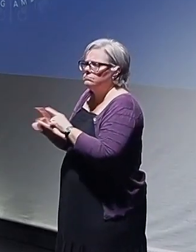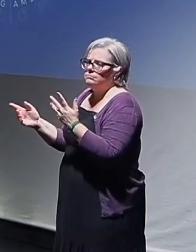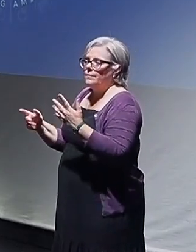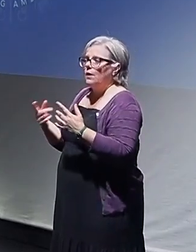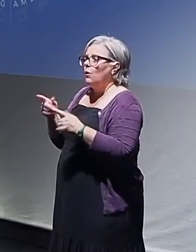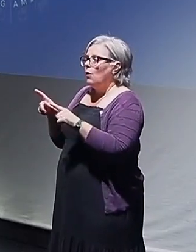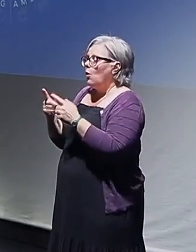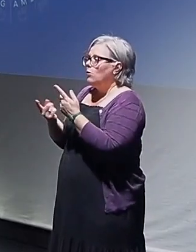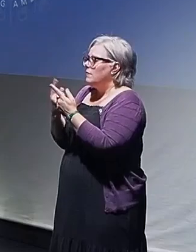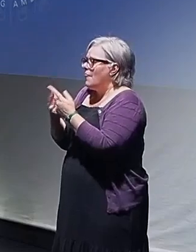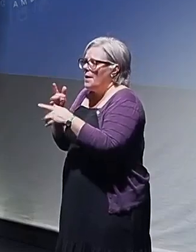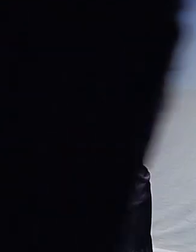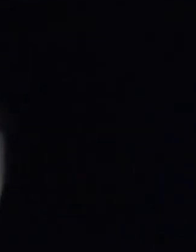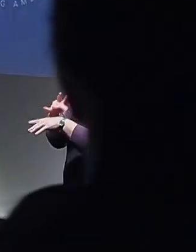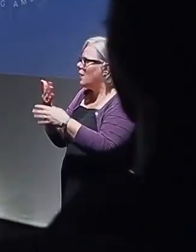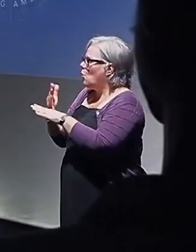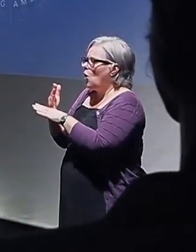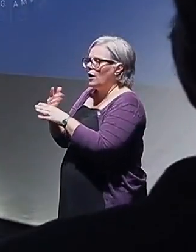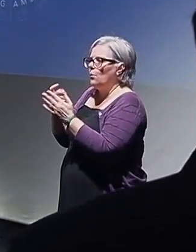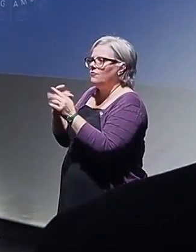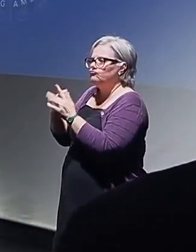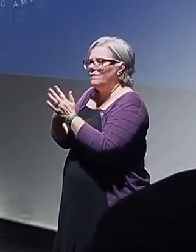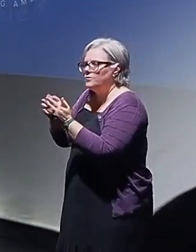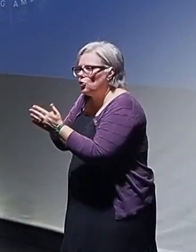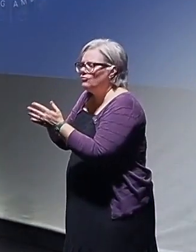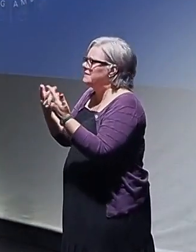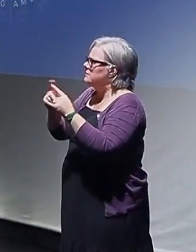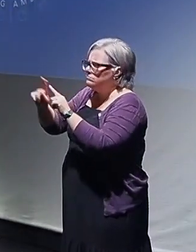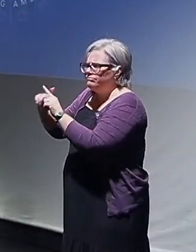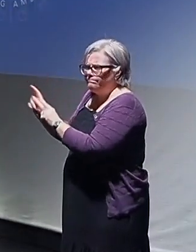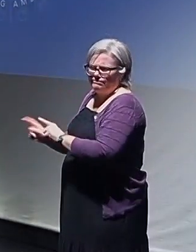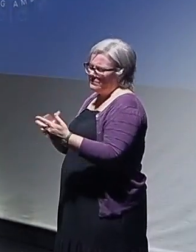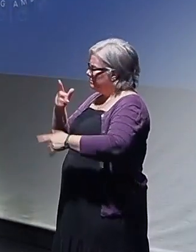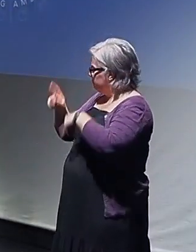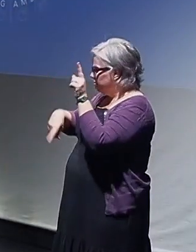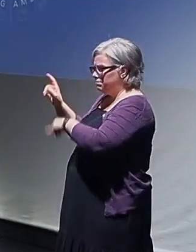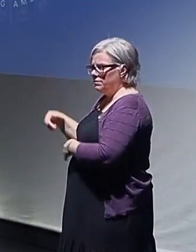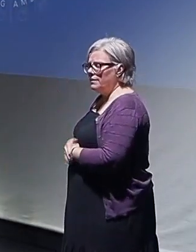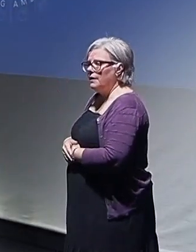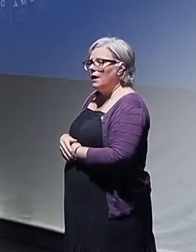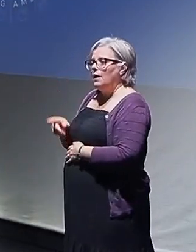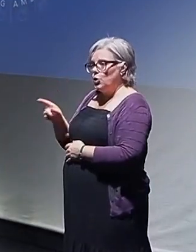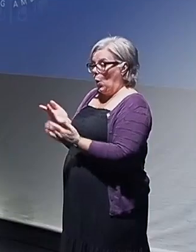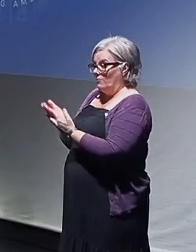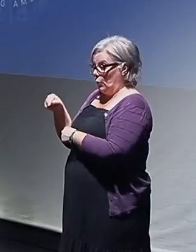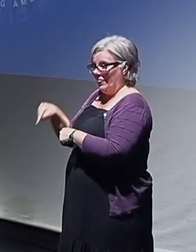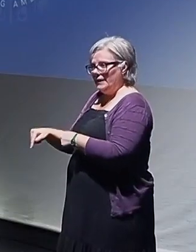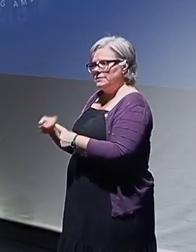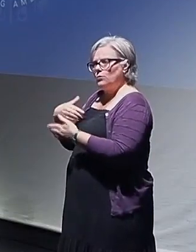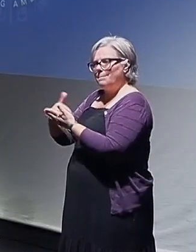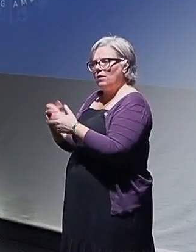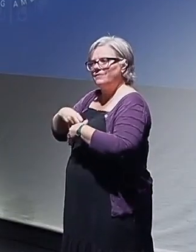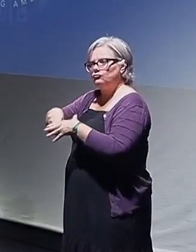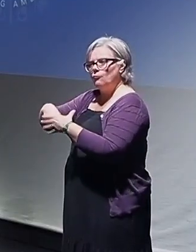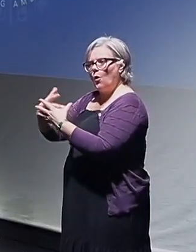play with David Eldridge, or working with Rufus Norris before he ran the National. And so I was able through that to sort of grow up